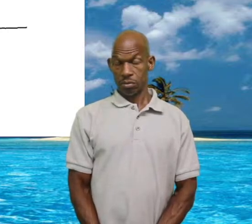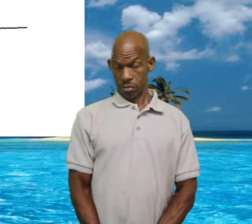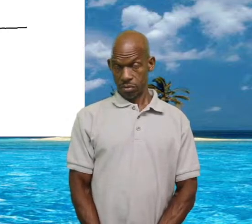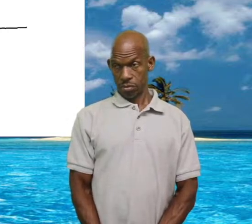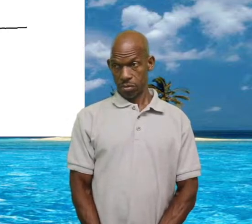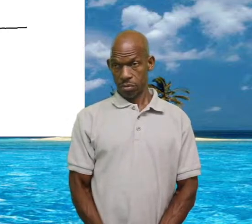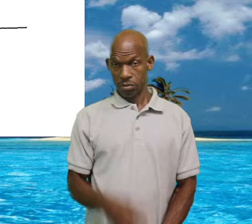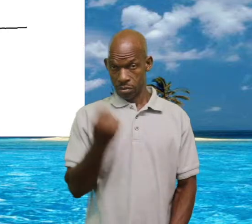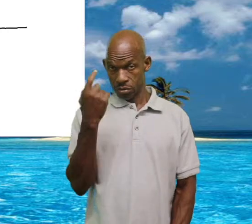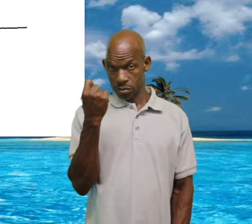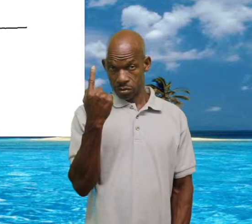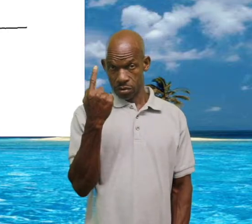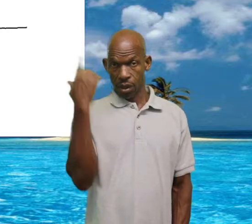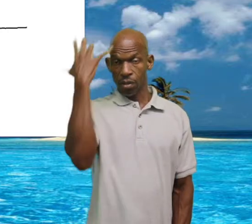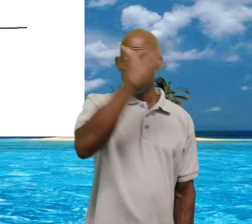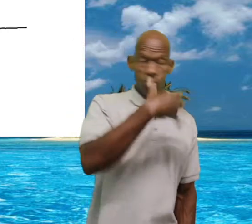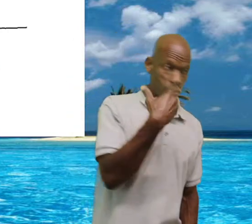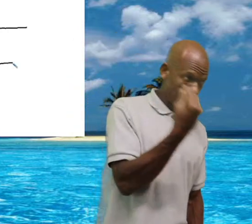I want a sentence.